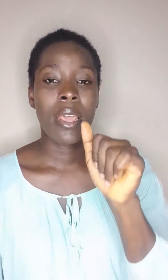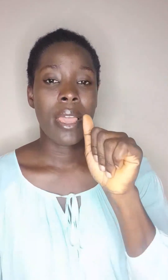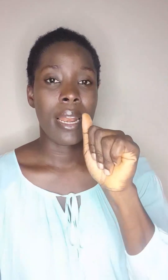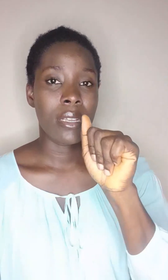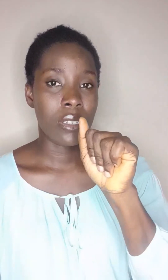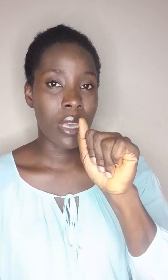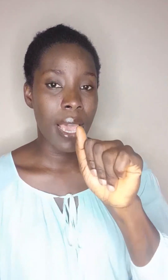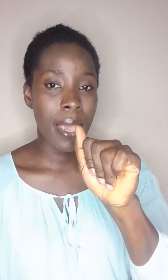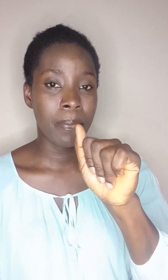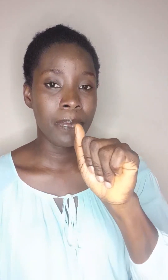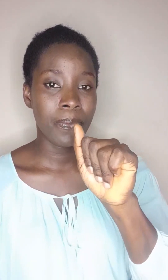Letter A,